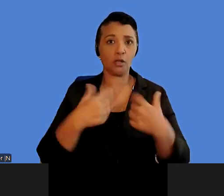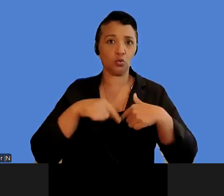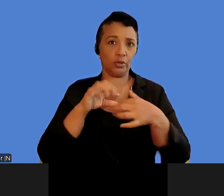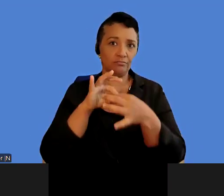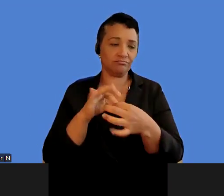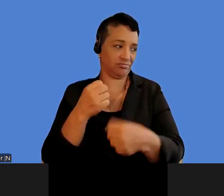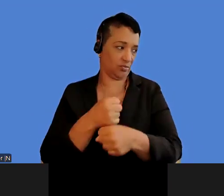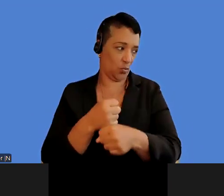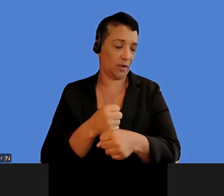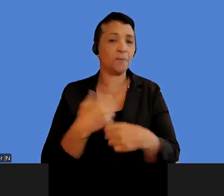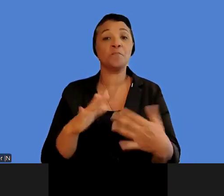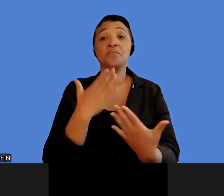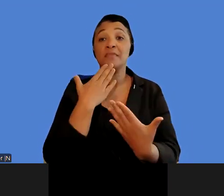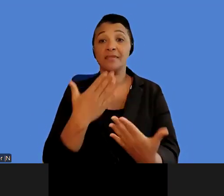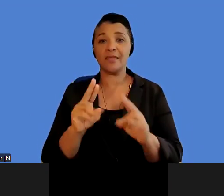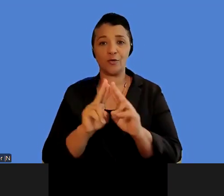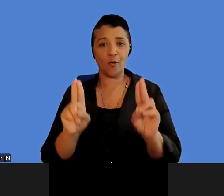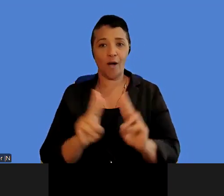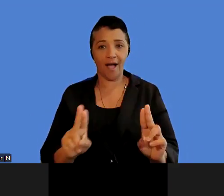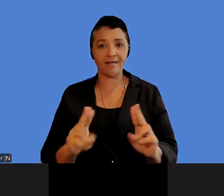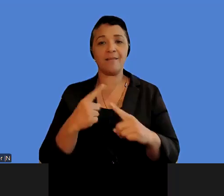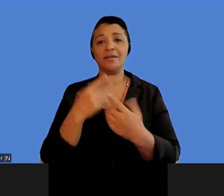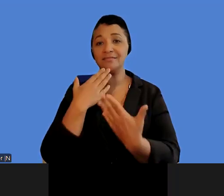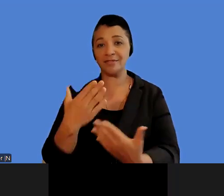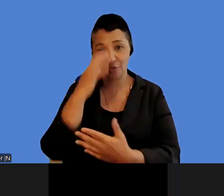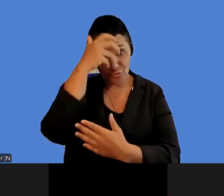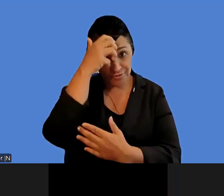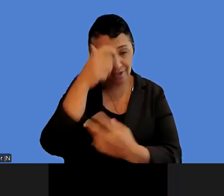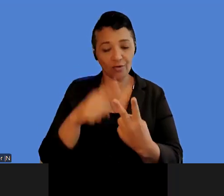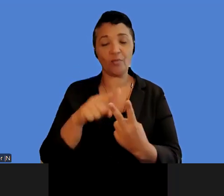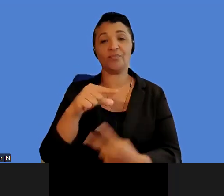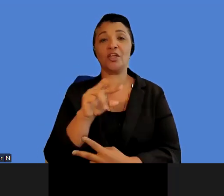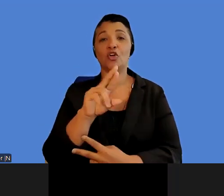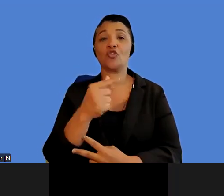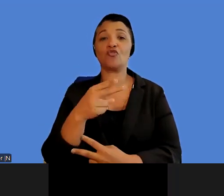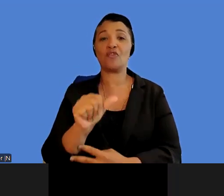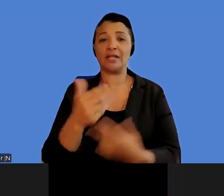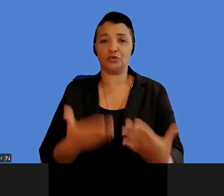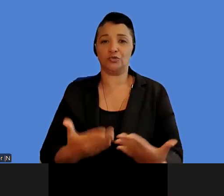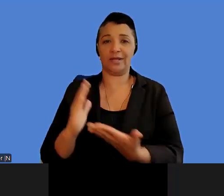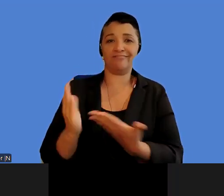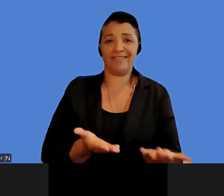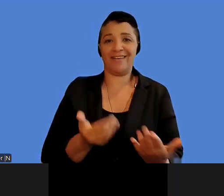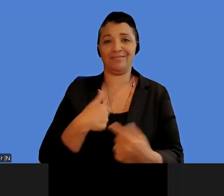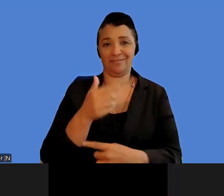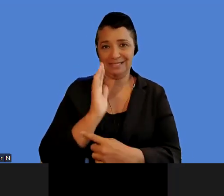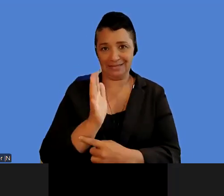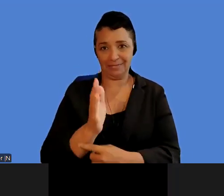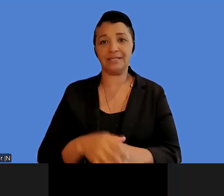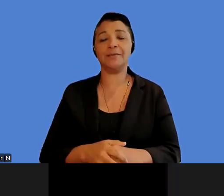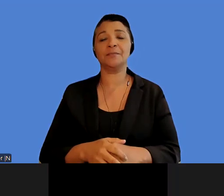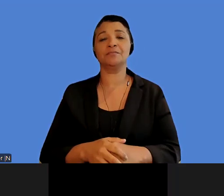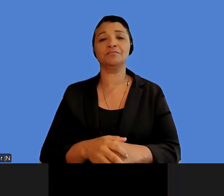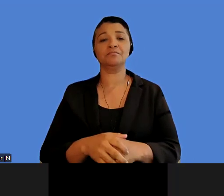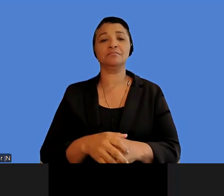you very much to IDA, particularly to Rosario and Greta, for the invitation to speak today. And I would just like to acknowledge